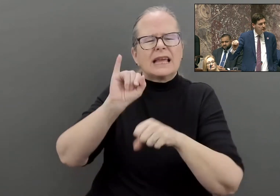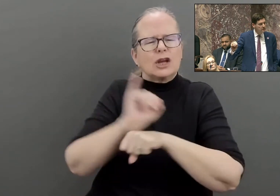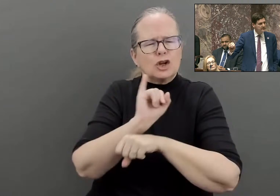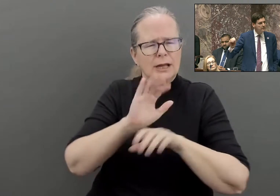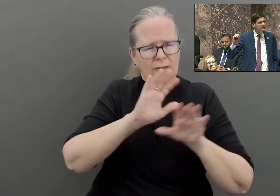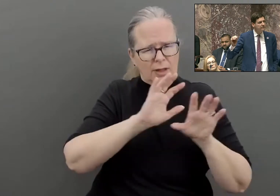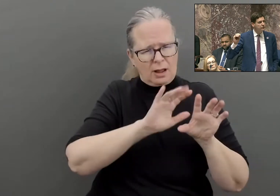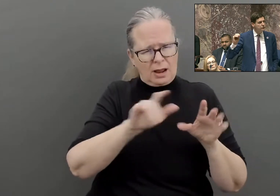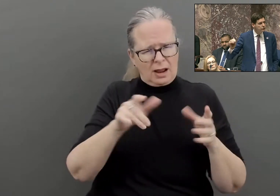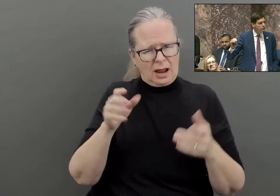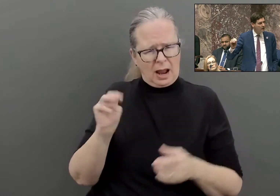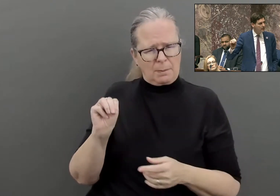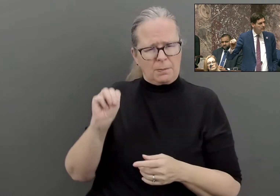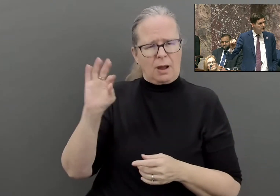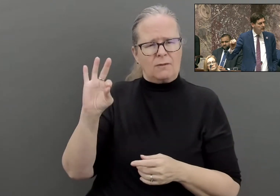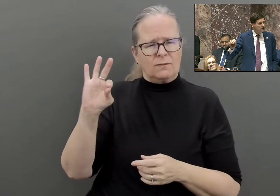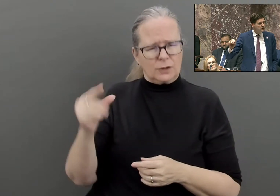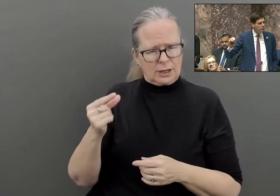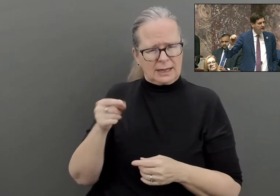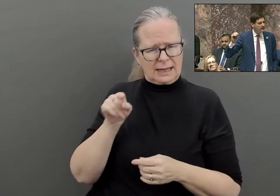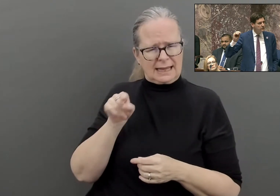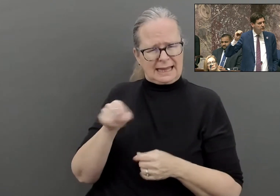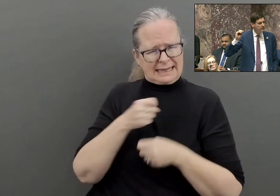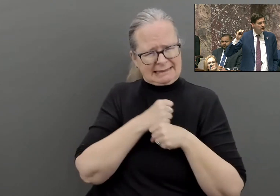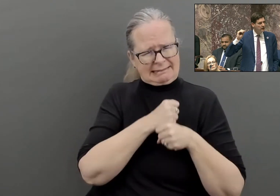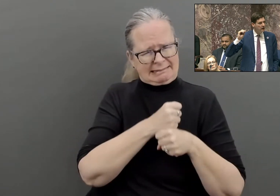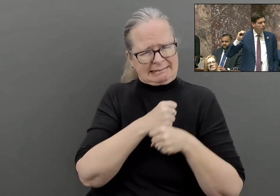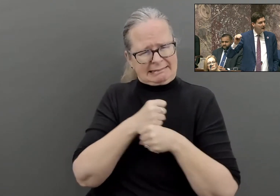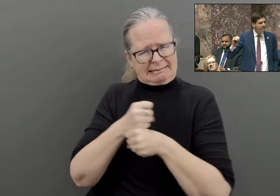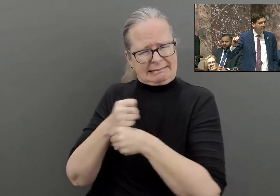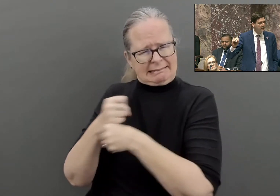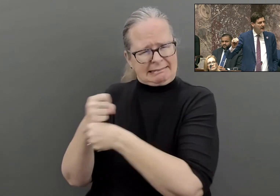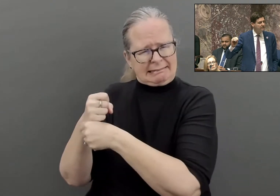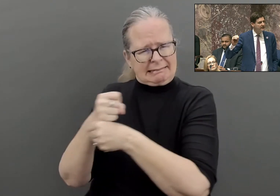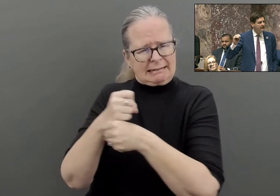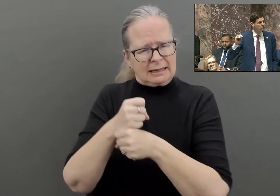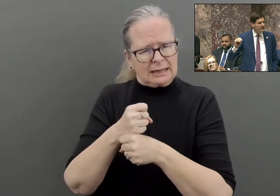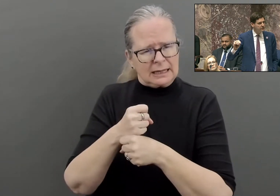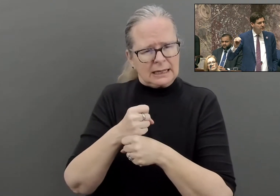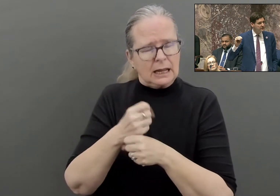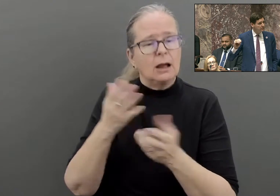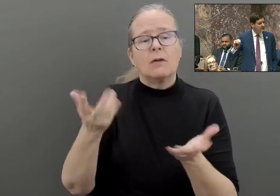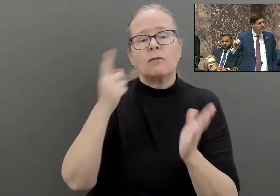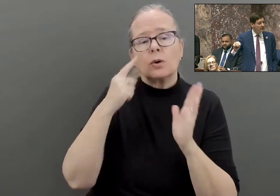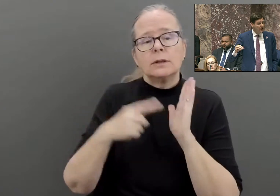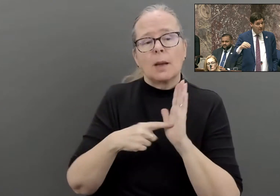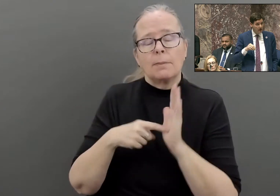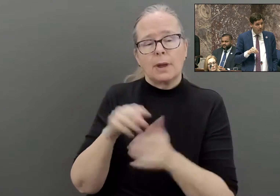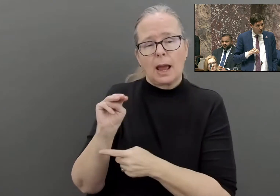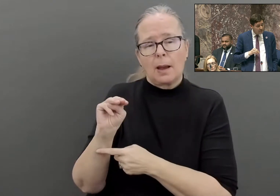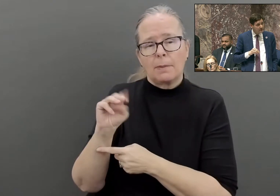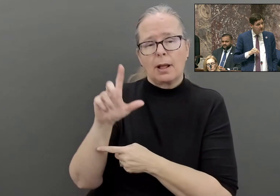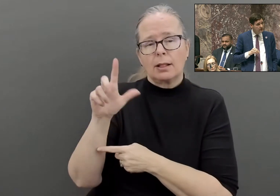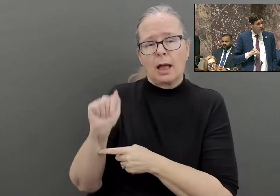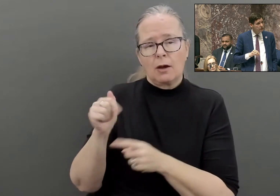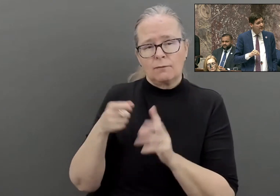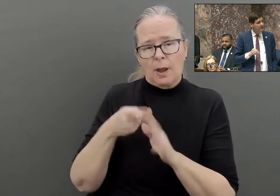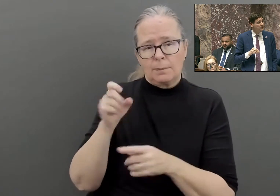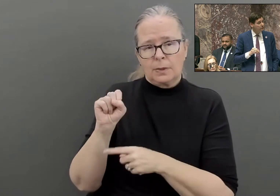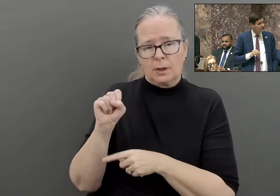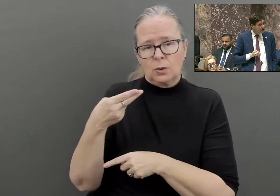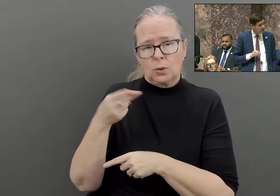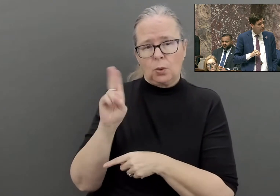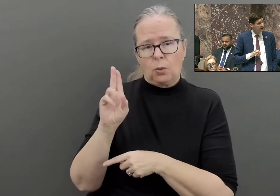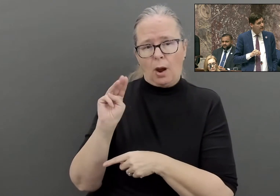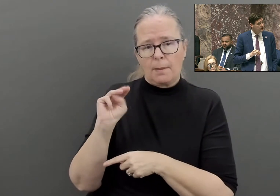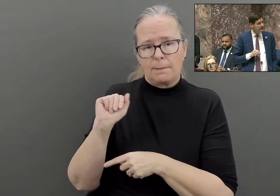Conservatives? See MLA for Shuswap tweet out a graphic advocating Western separatism, that our province should become